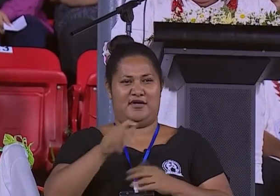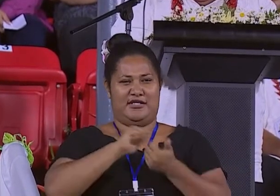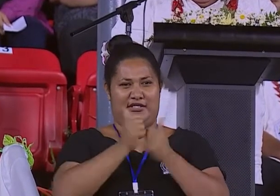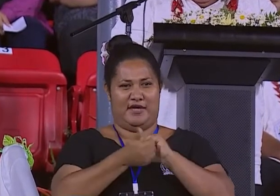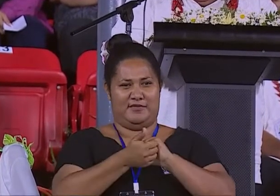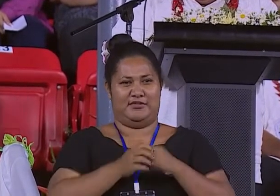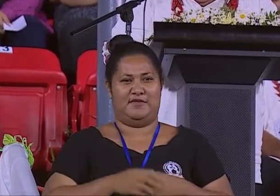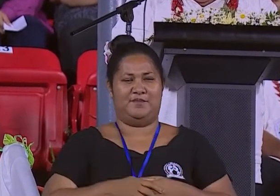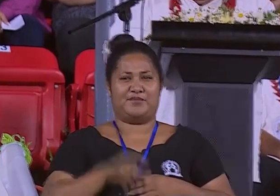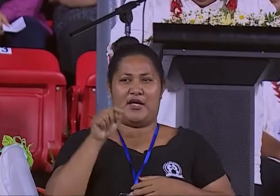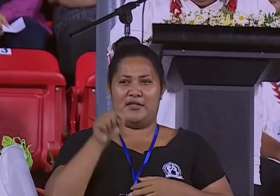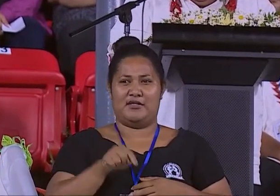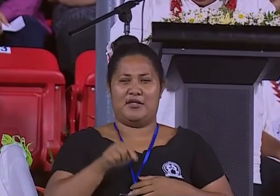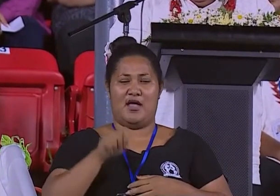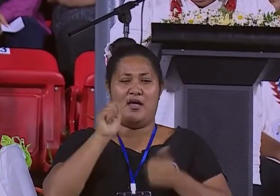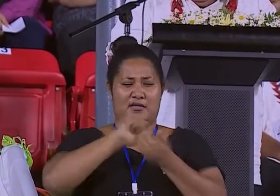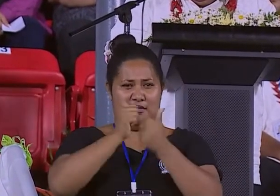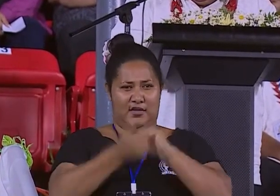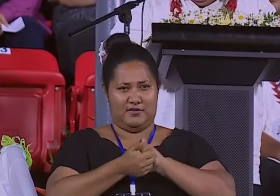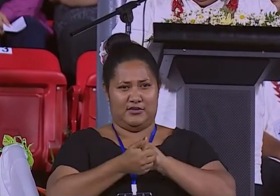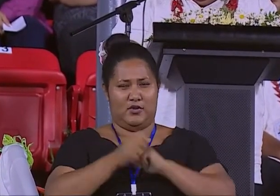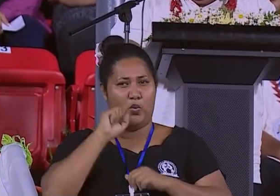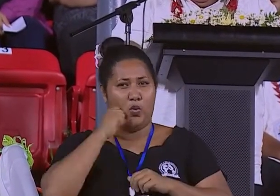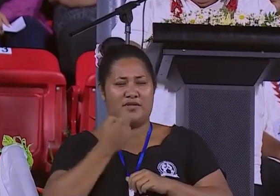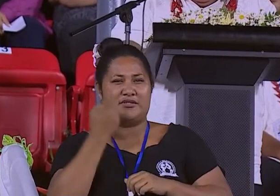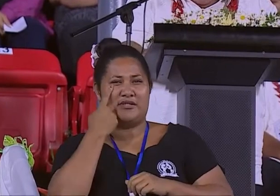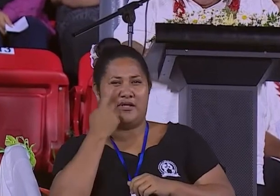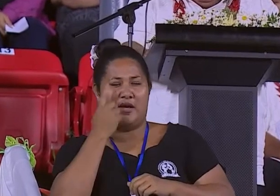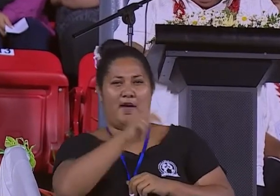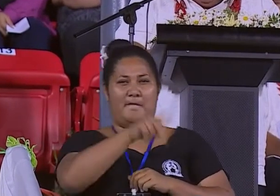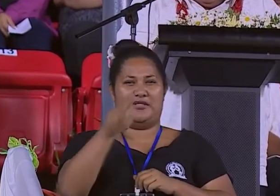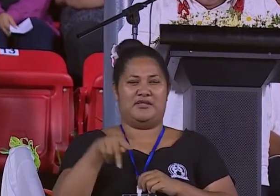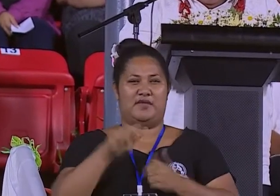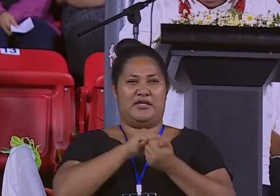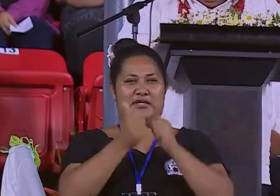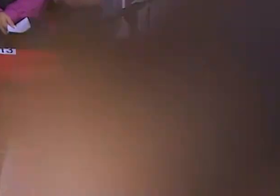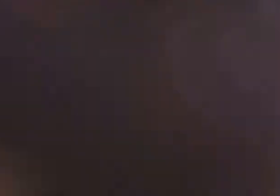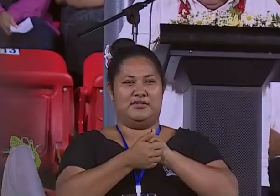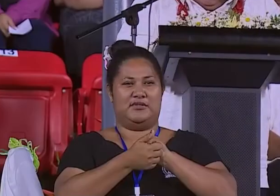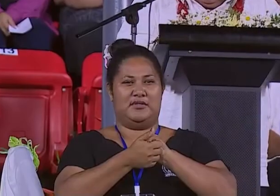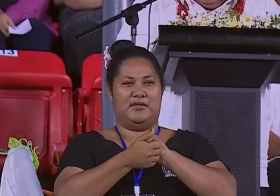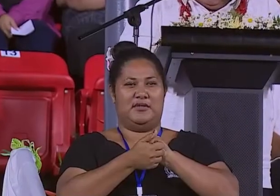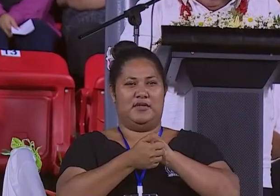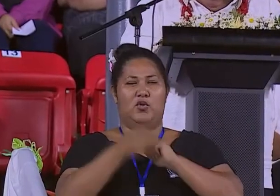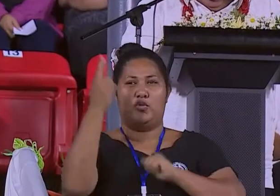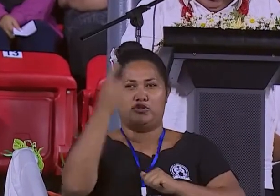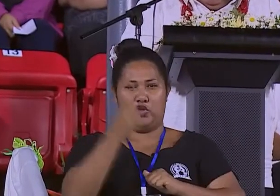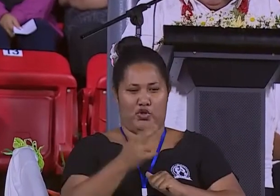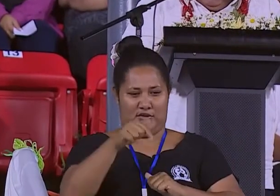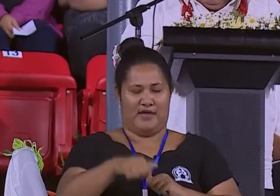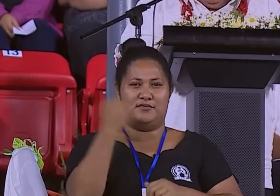Games. These games will see the Pacific Games return